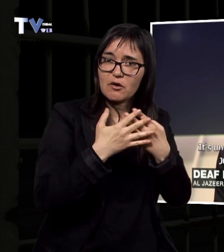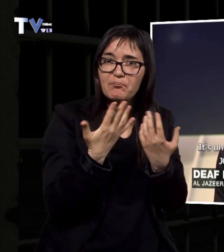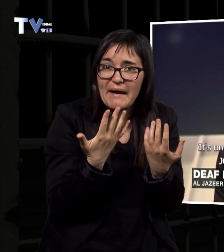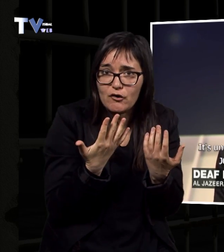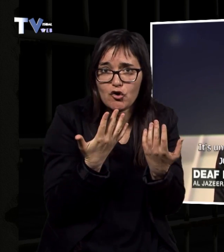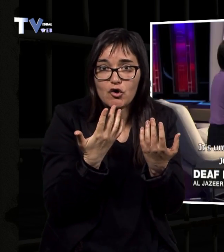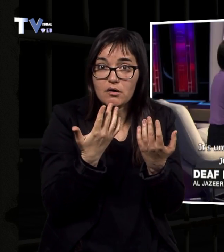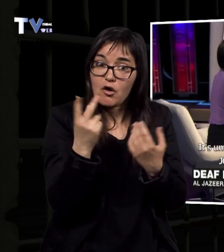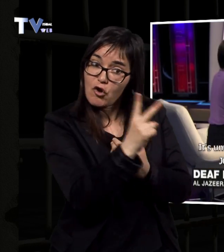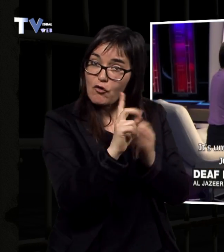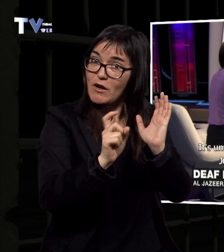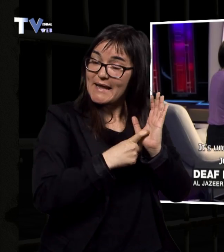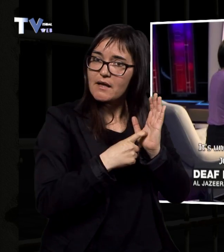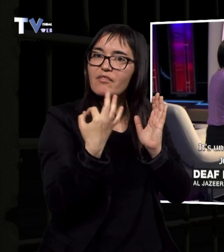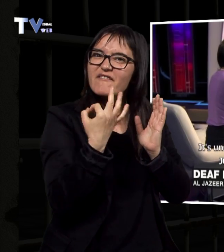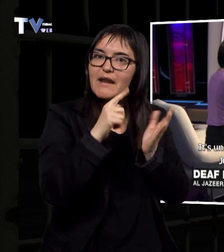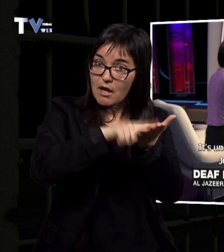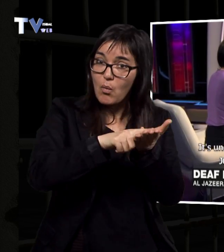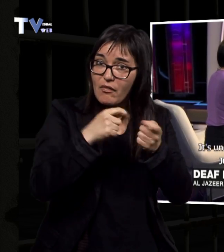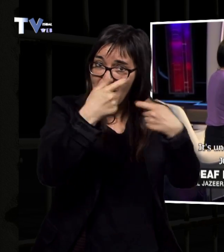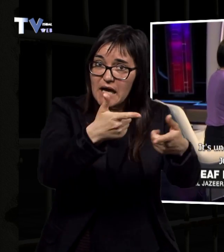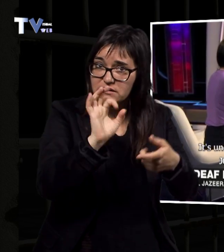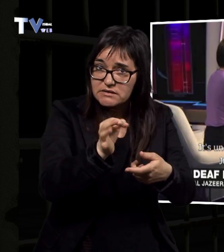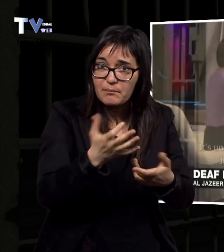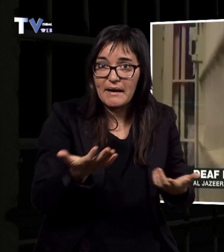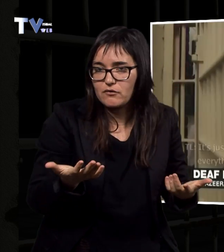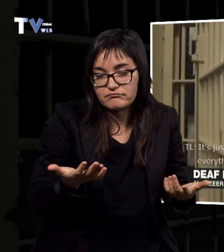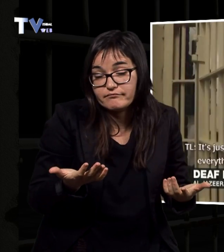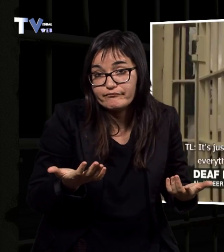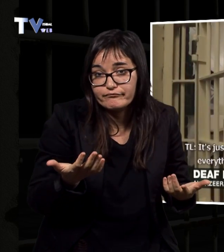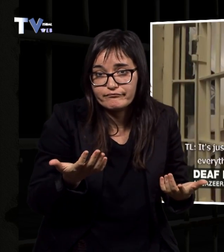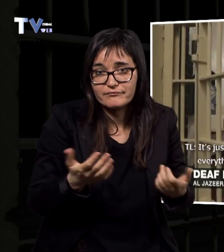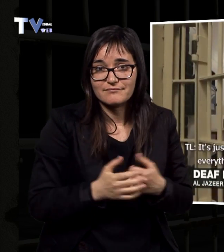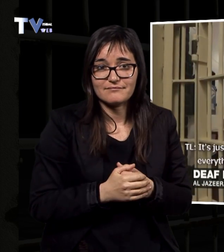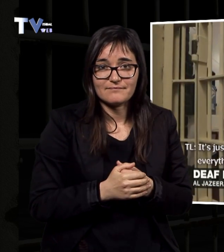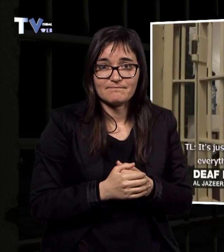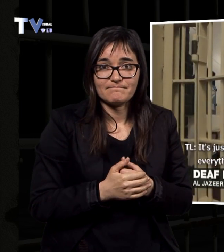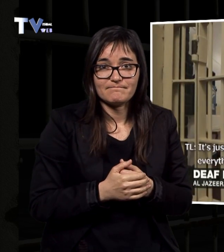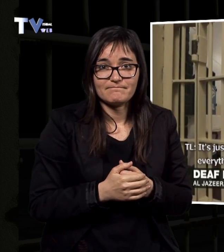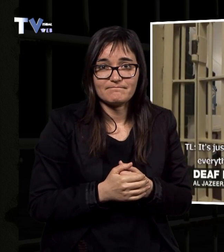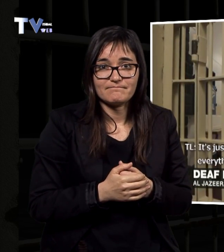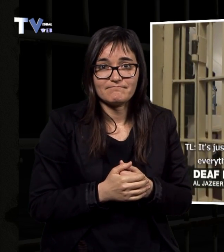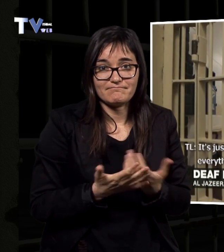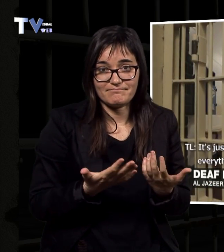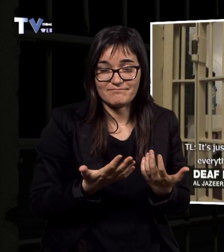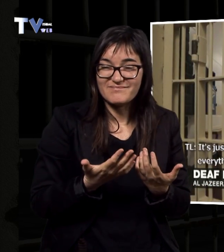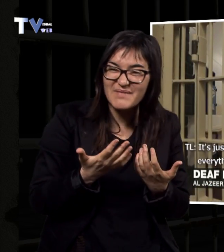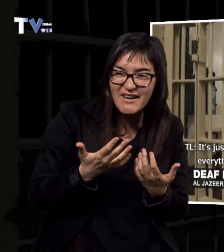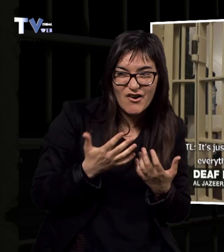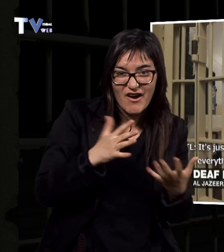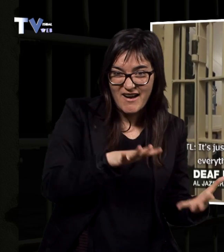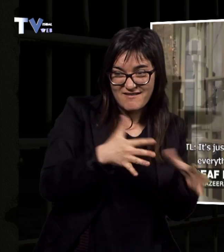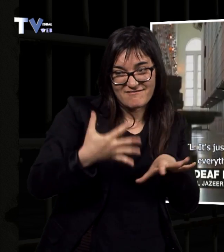unquestionable under both of those laws. But as a practical matter, it's just not. It's just not happening. And the larger issue is that everything in our prison system is